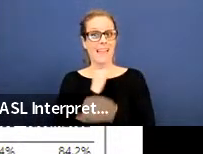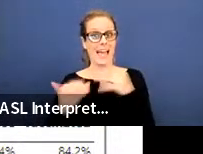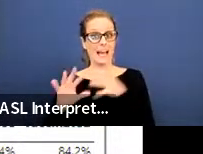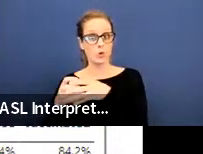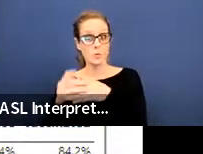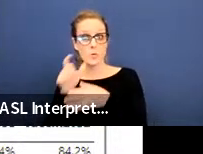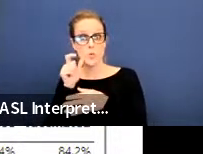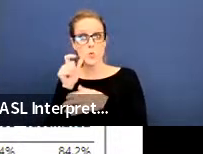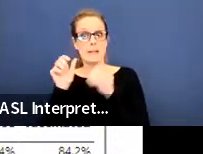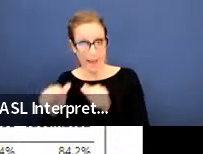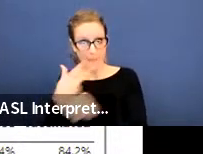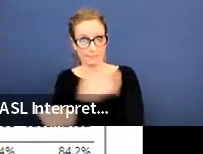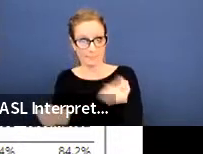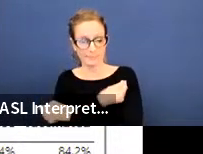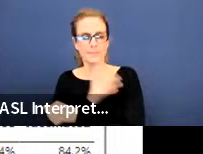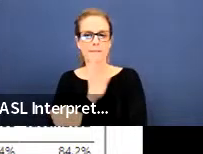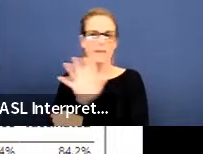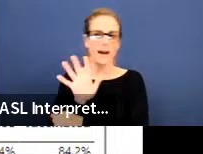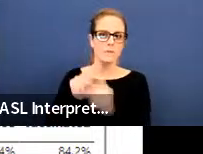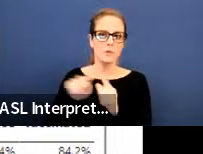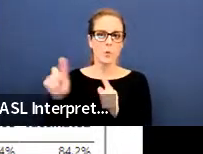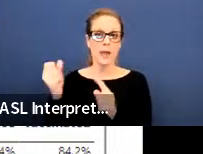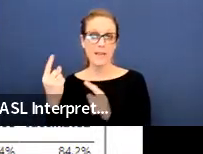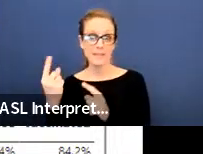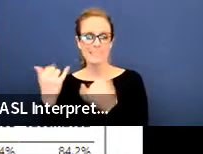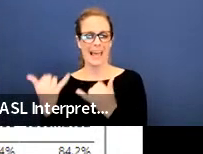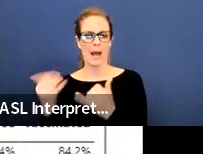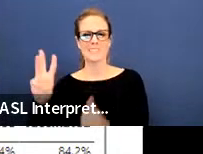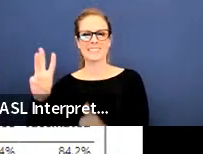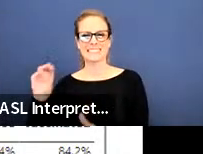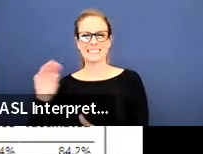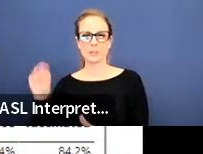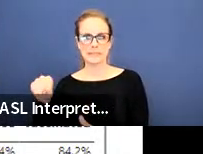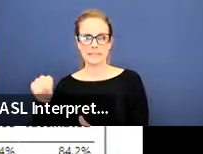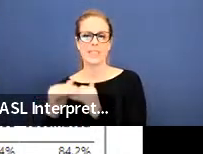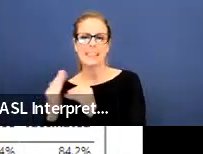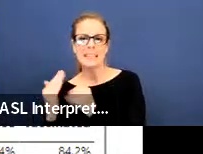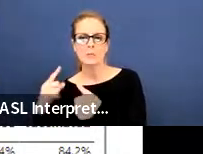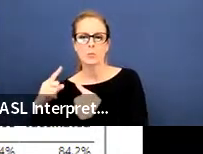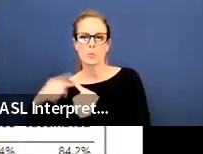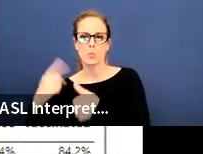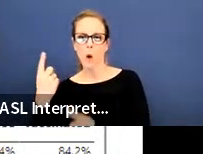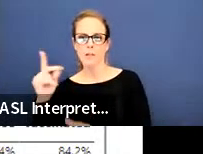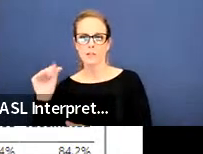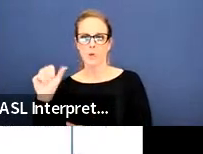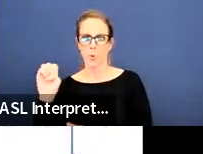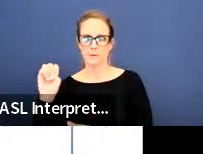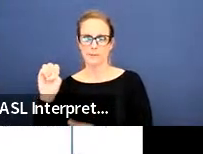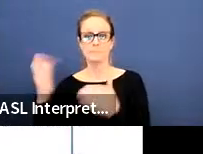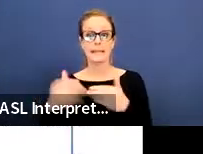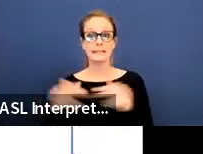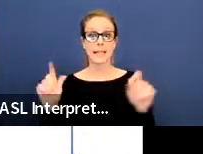to 11-year-olds, up to about 60% fully with at least one dose. Next slide, please.